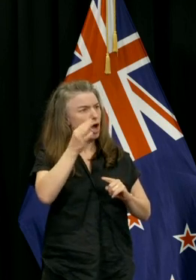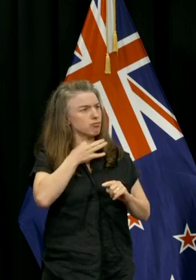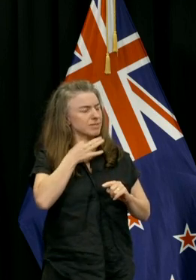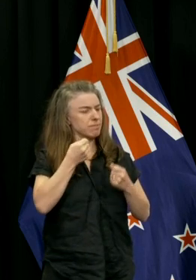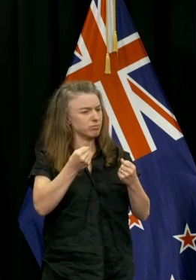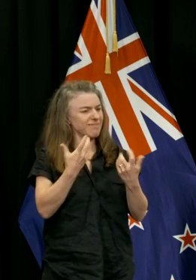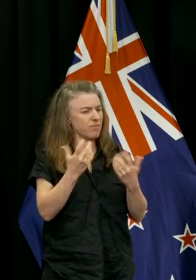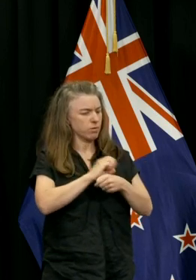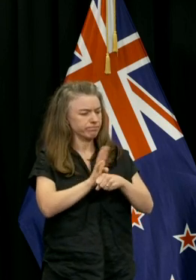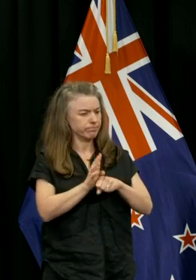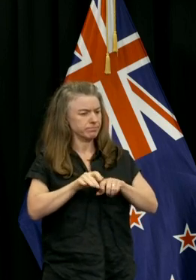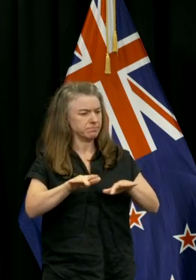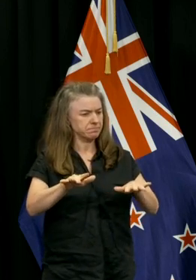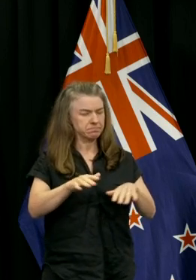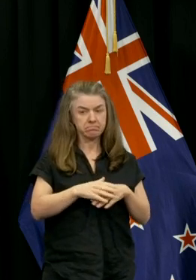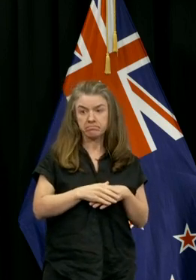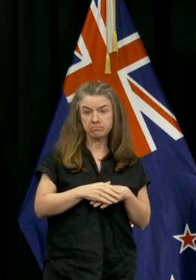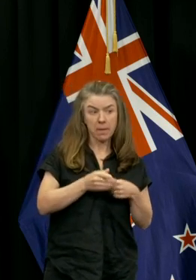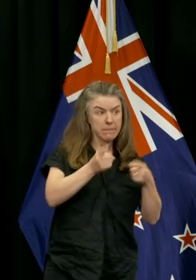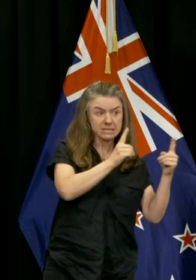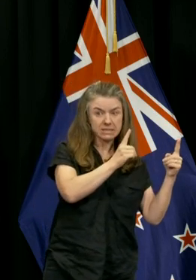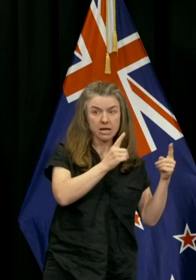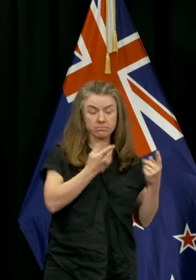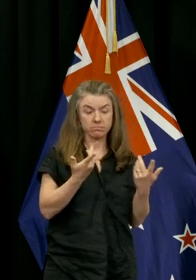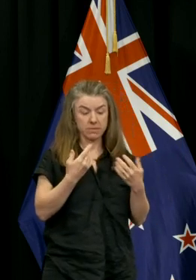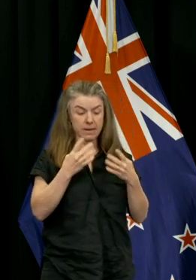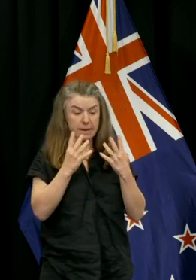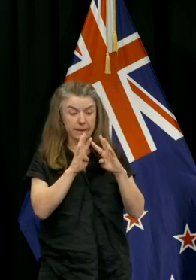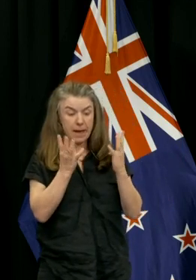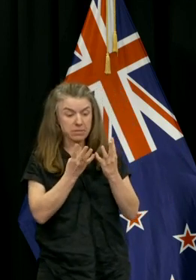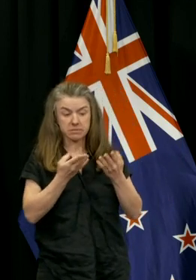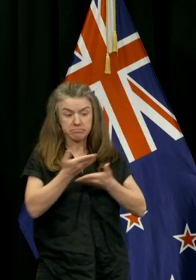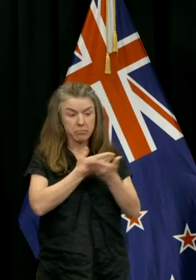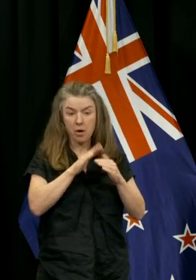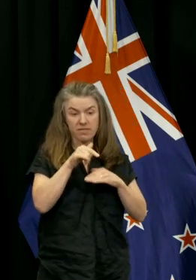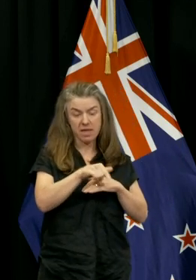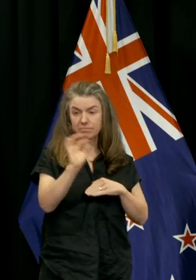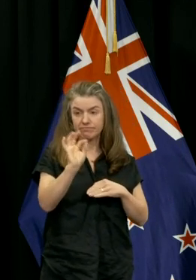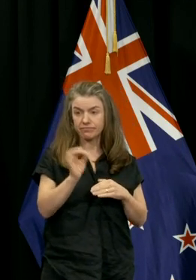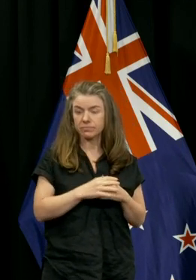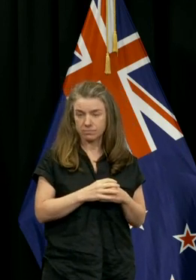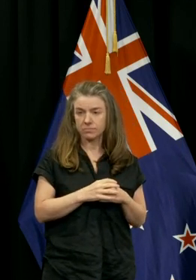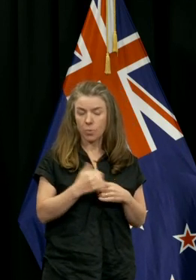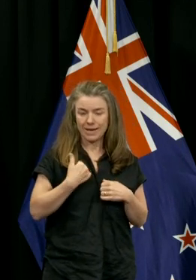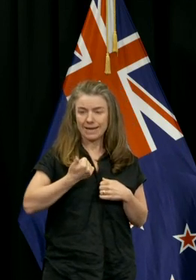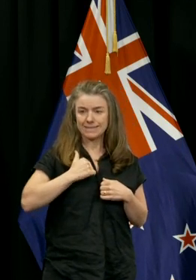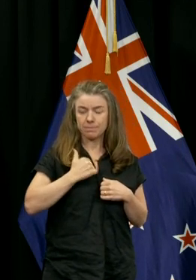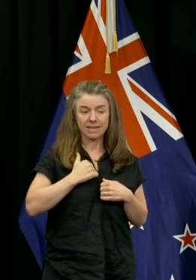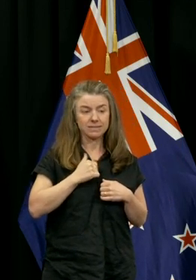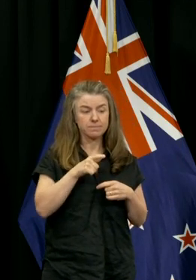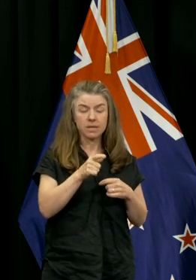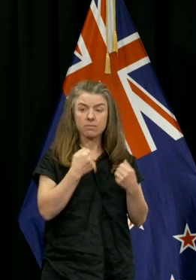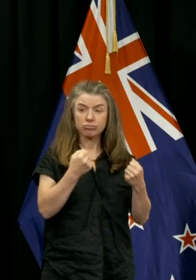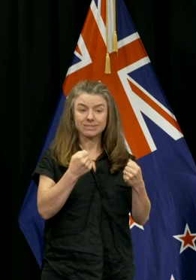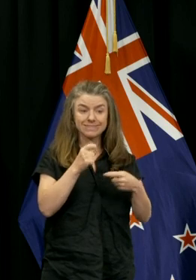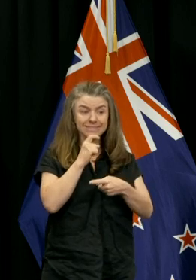by ministers or by Cabinet. Again, our expectations on our correction system that they maintain essential